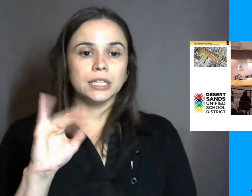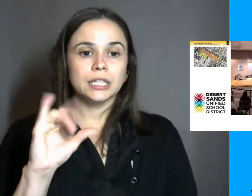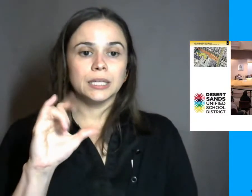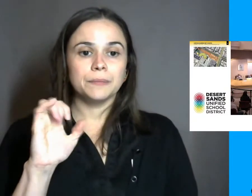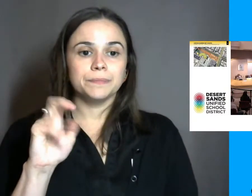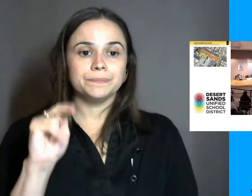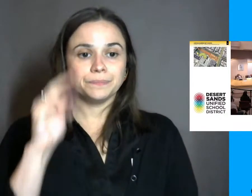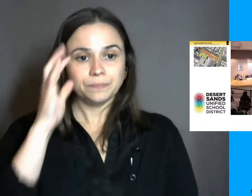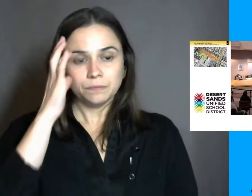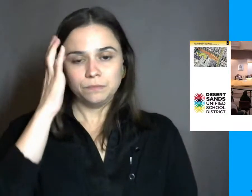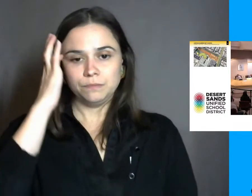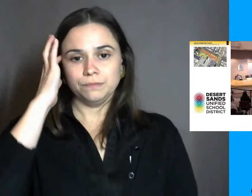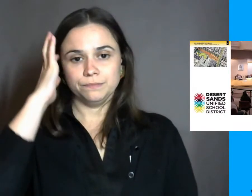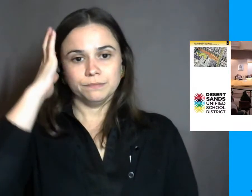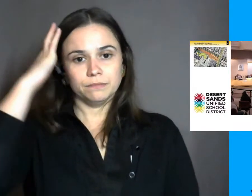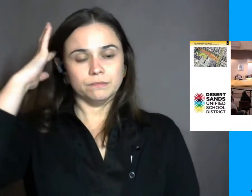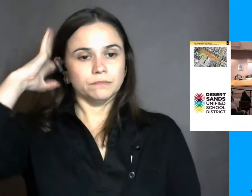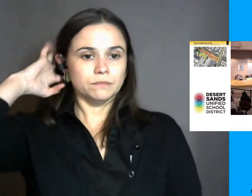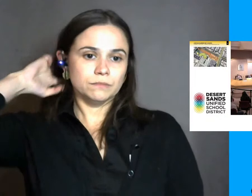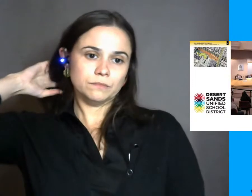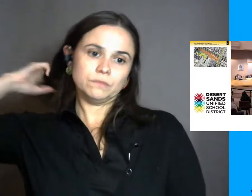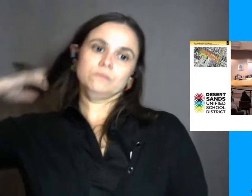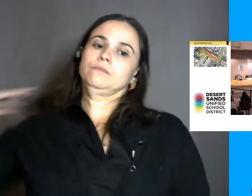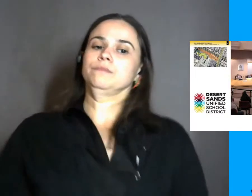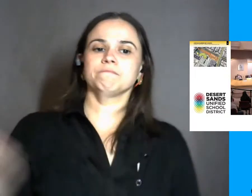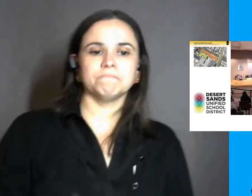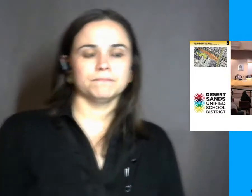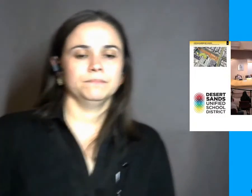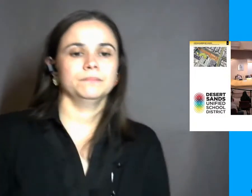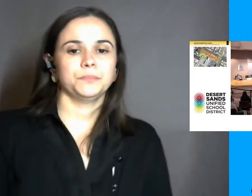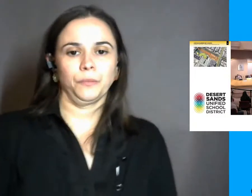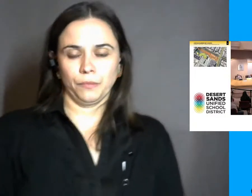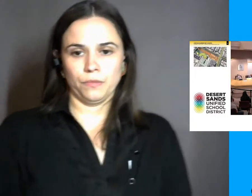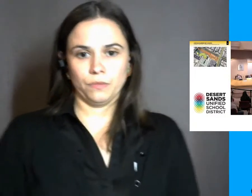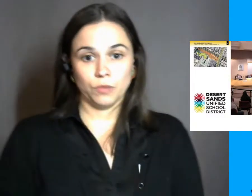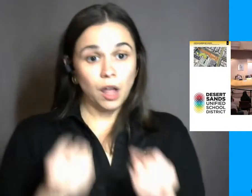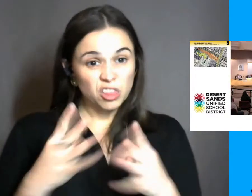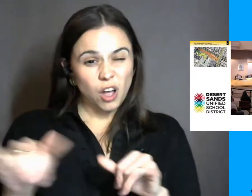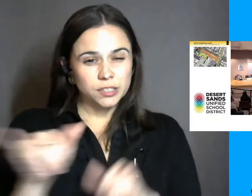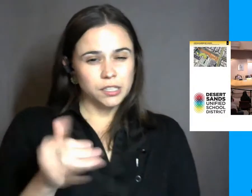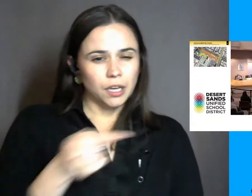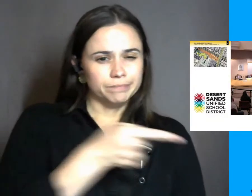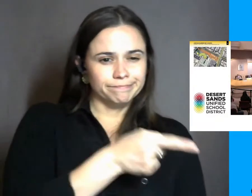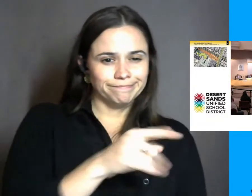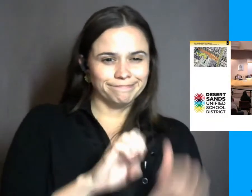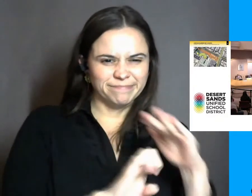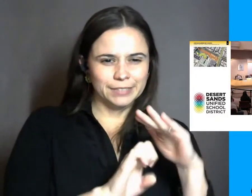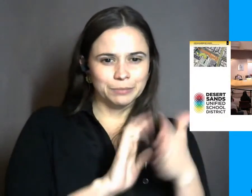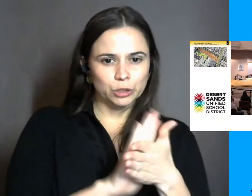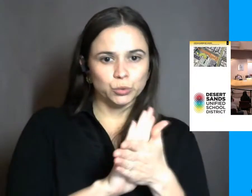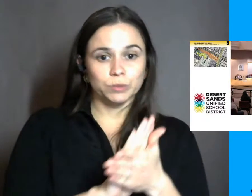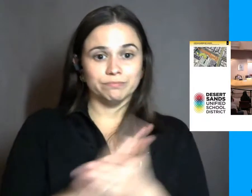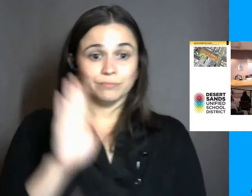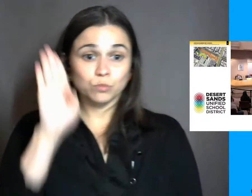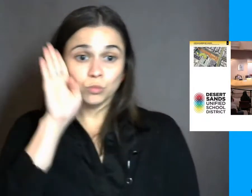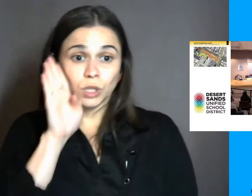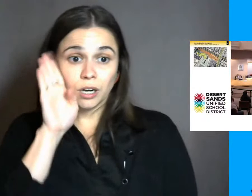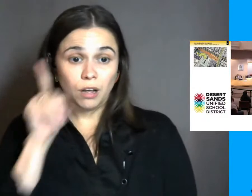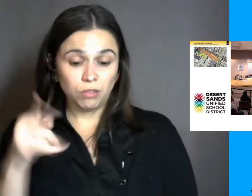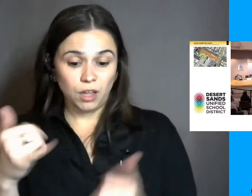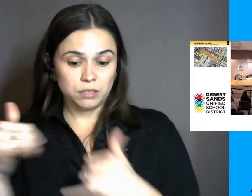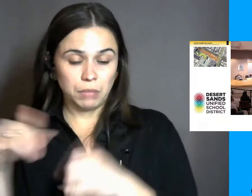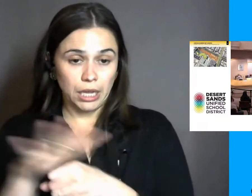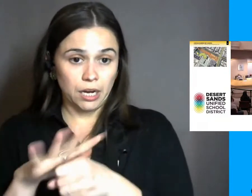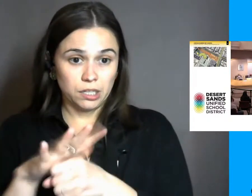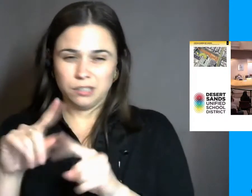just completed last year. You see the brown area is used to be the play fields, which we now have repurposed where we're putting the new